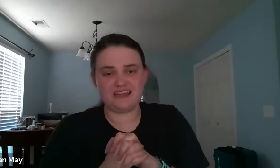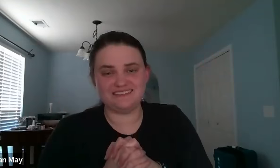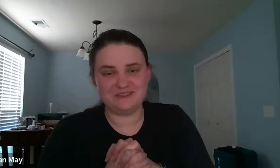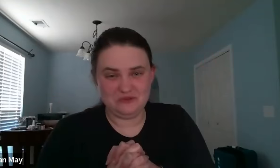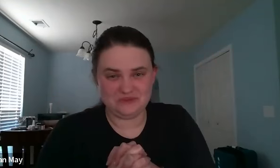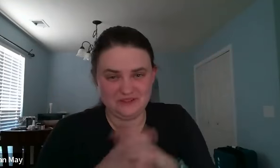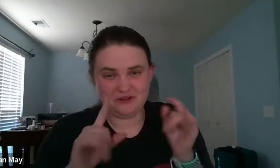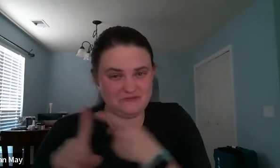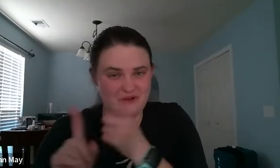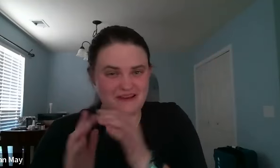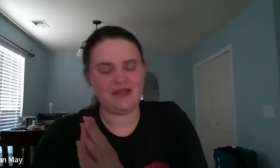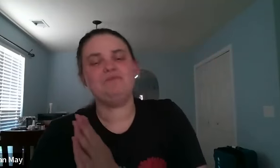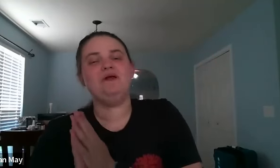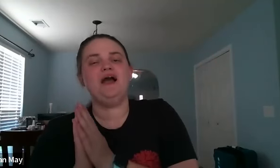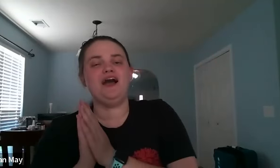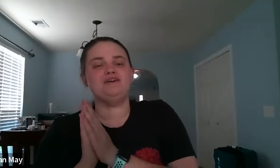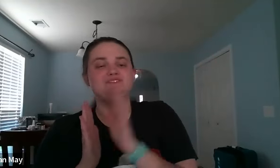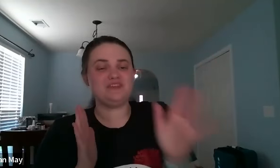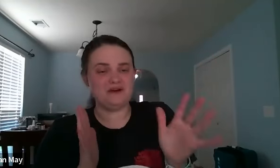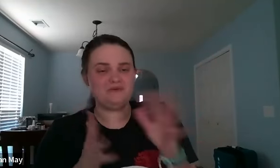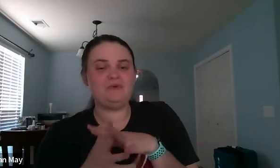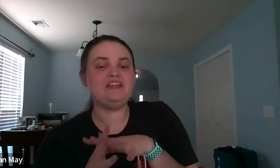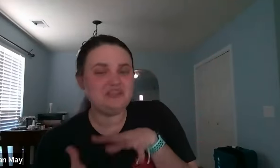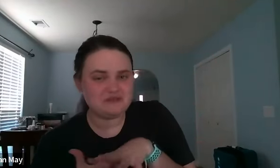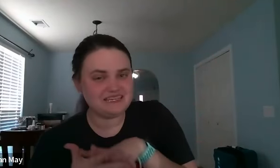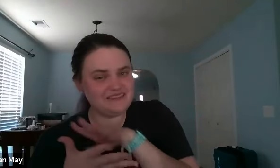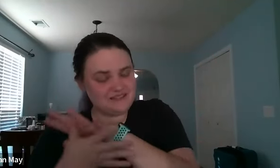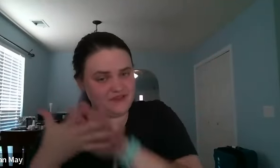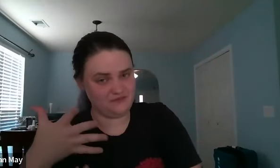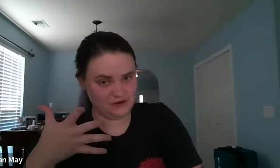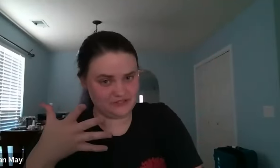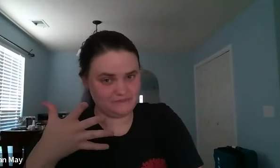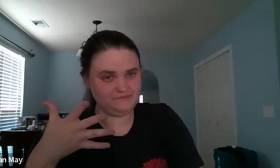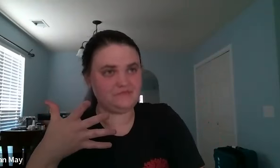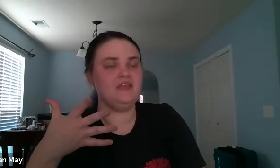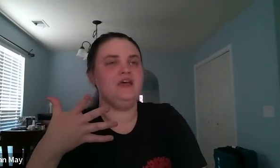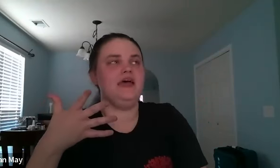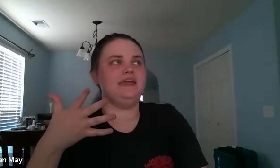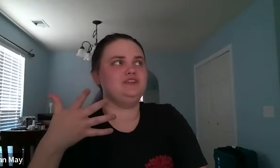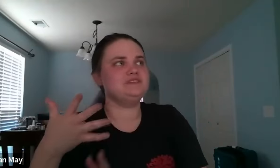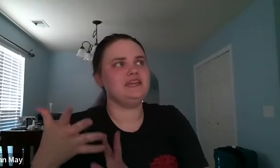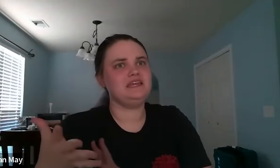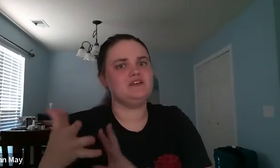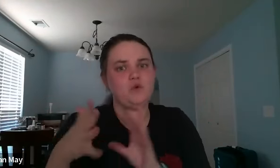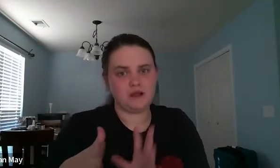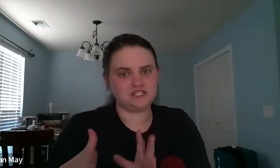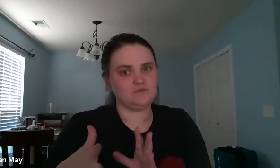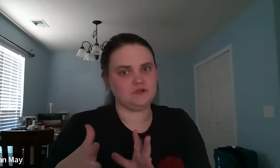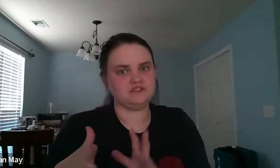guys a little curveball right now. So when using these 5 words and using any kind of question words, so